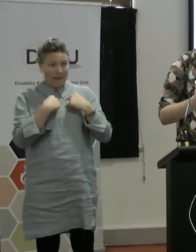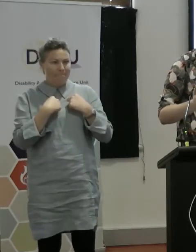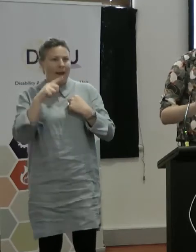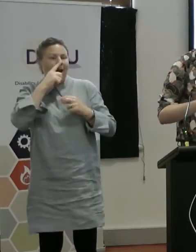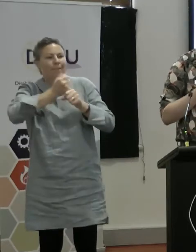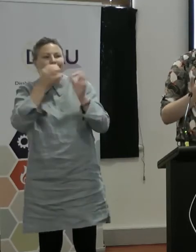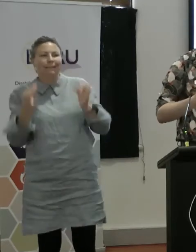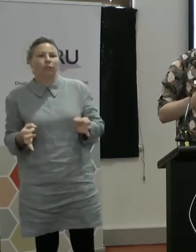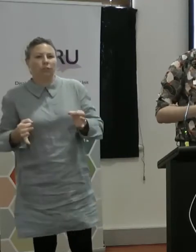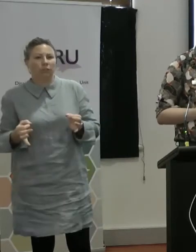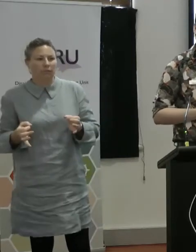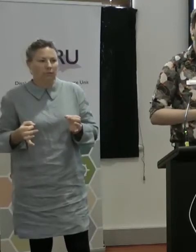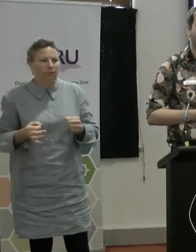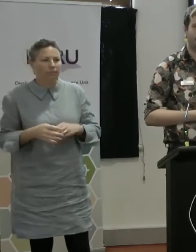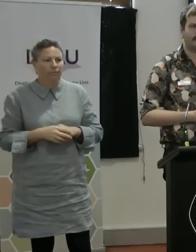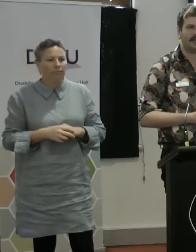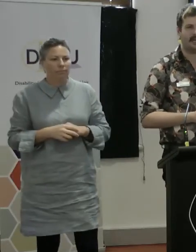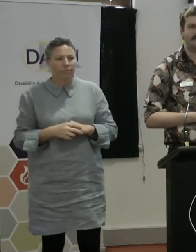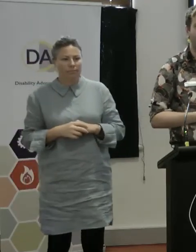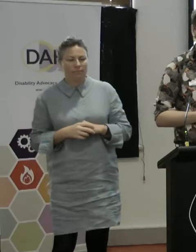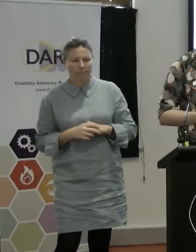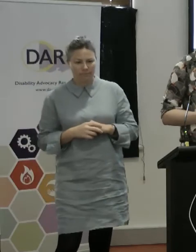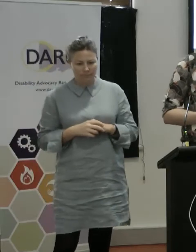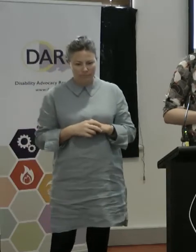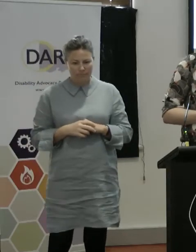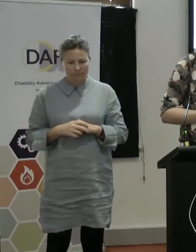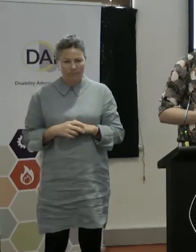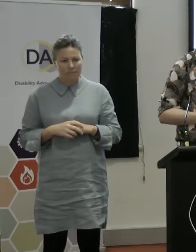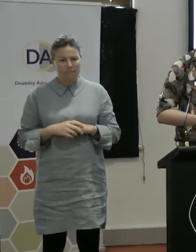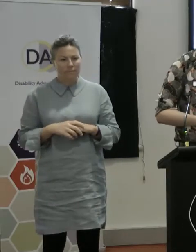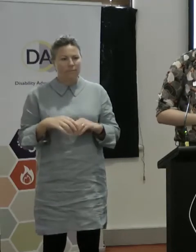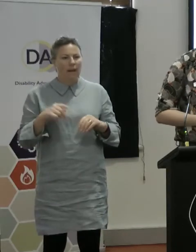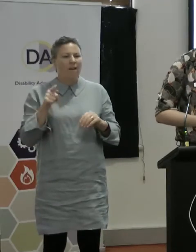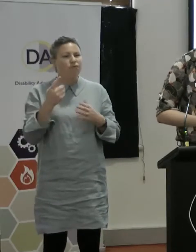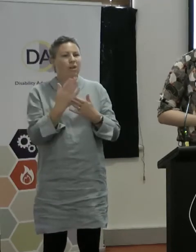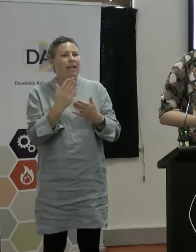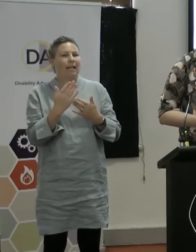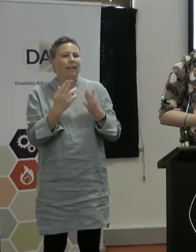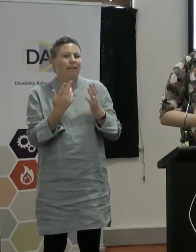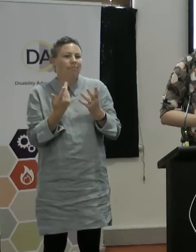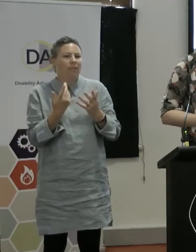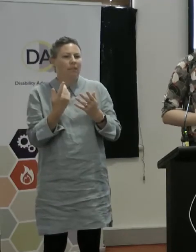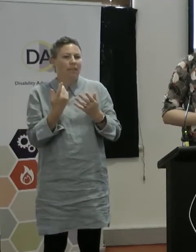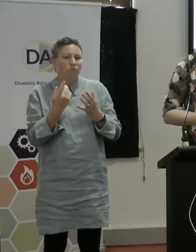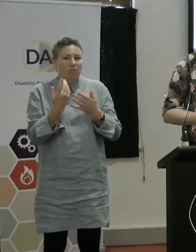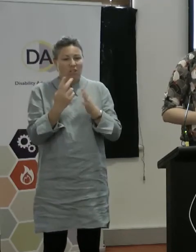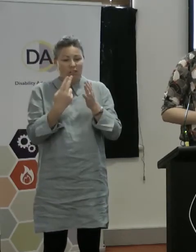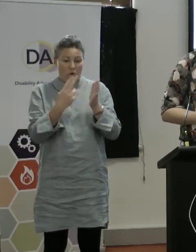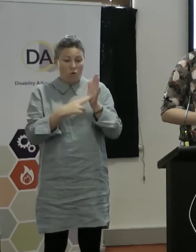of deal with the scheme on their behalf, and often knowmore acts as the nominee for our